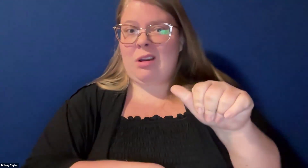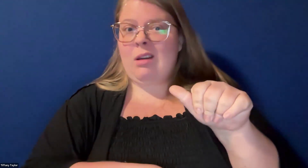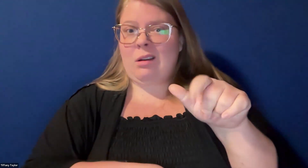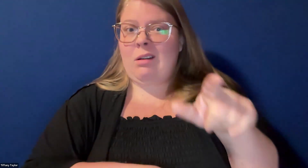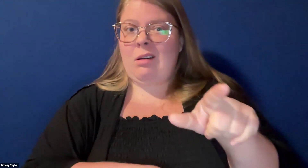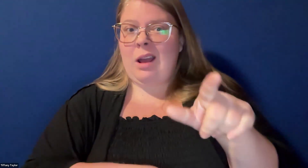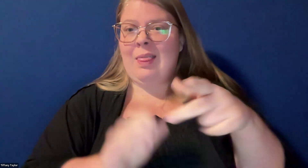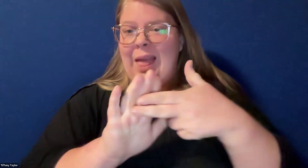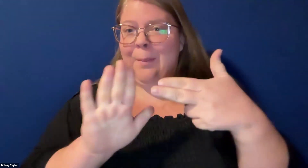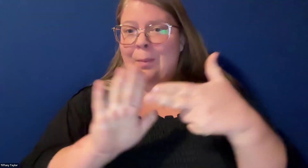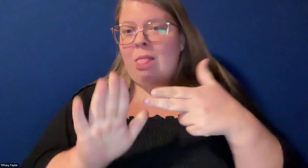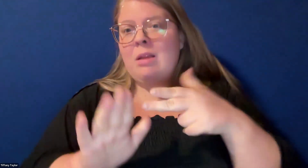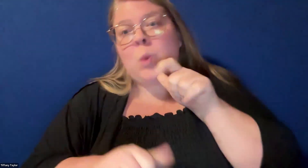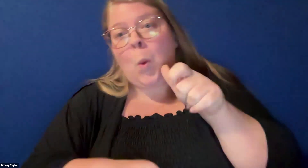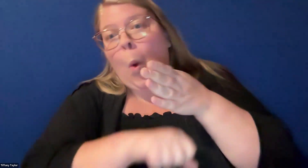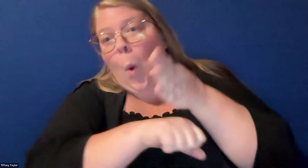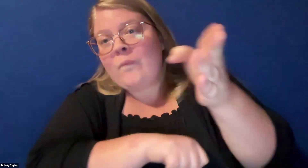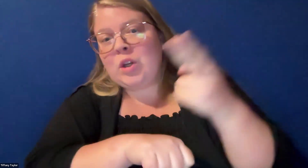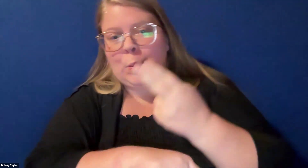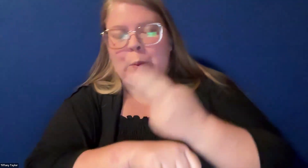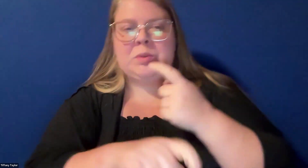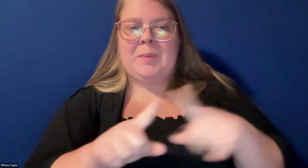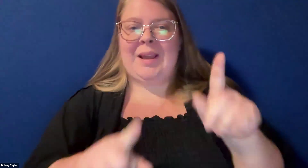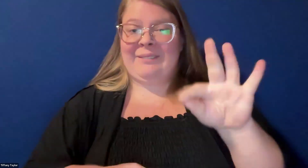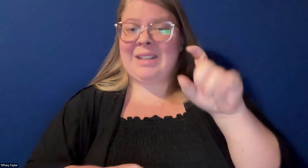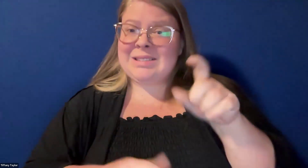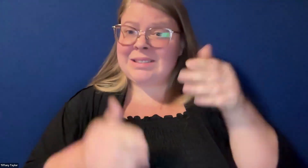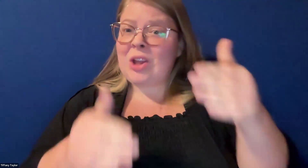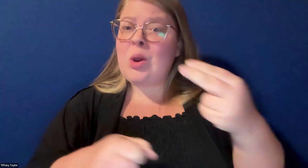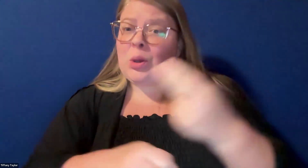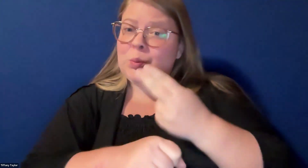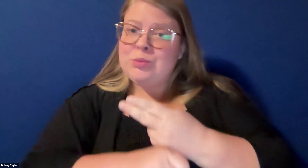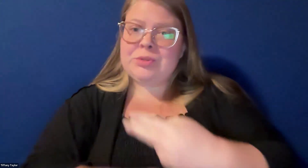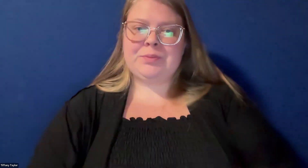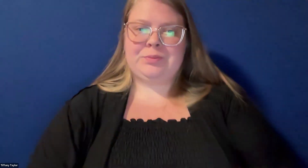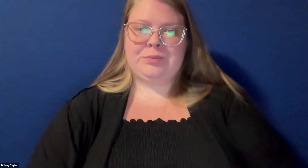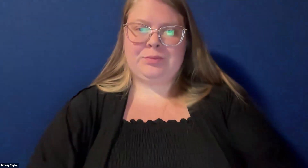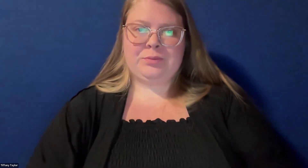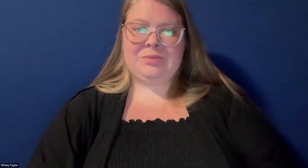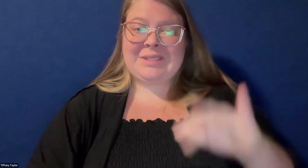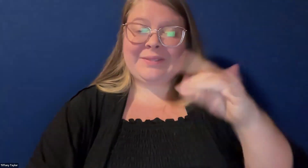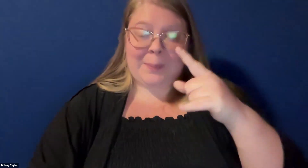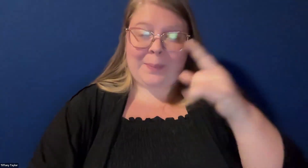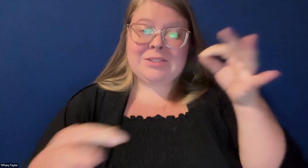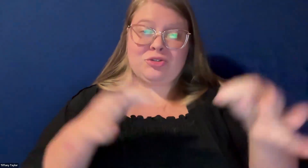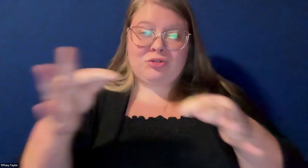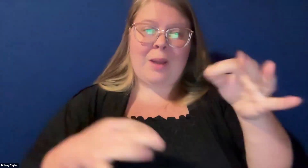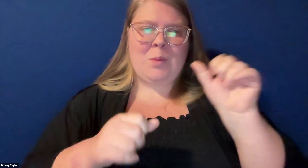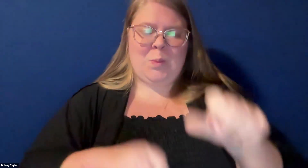area landmark when it is necessary. So if anything is described, you can use area label or area label by to clarify the